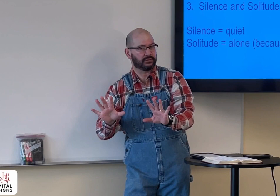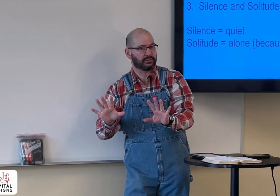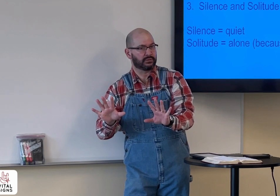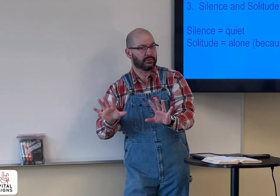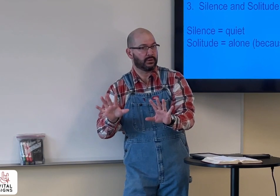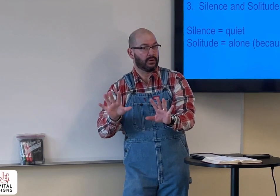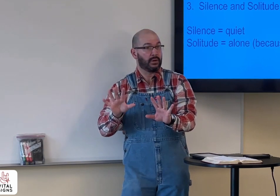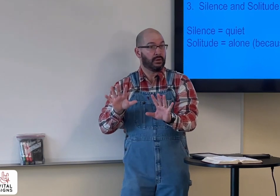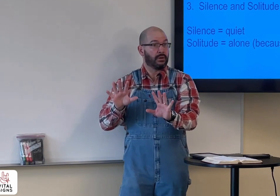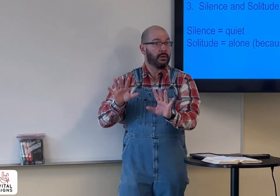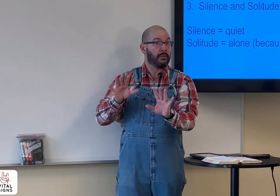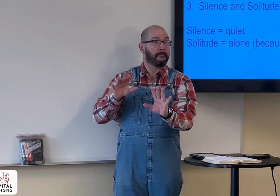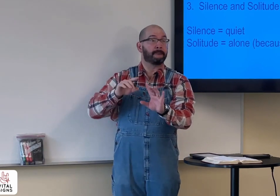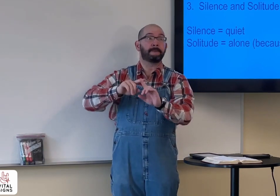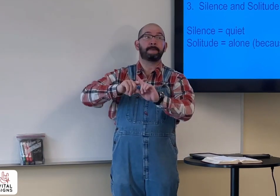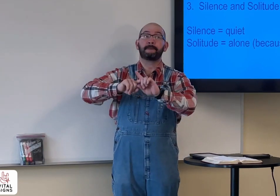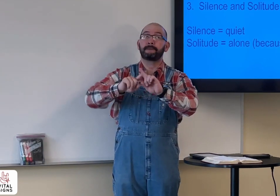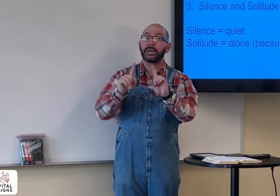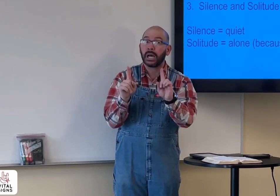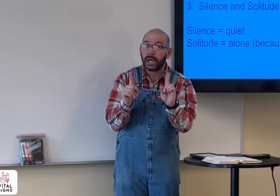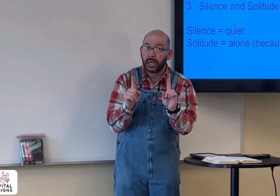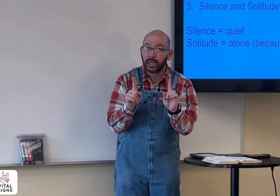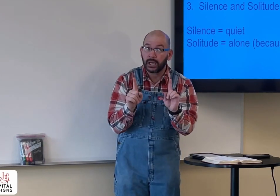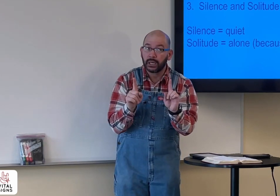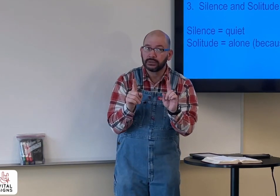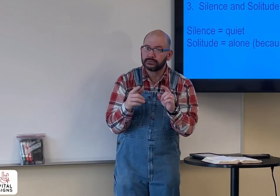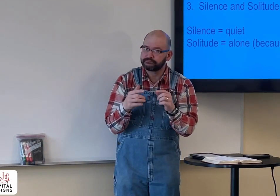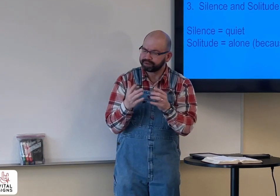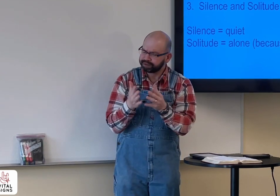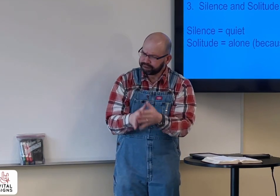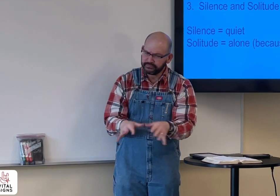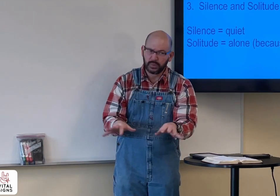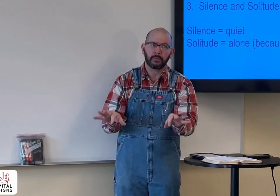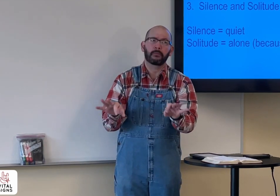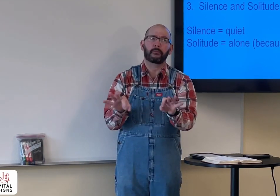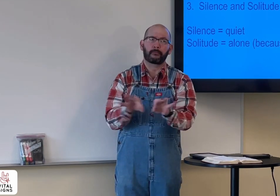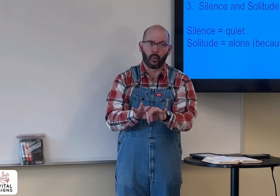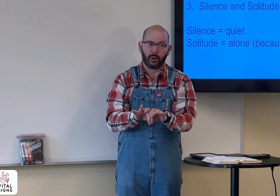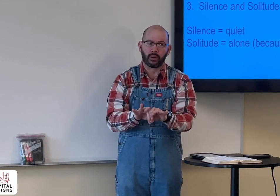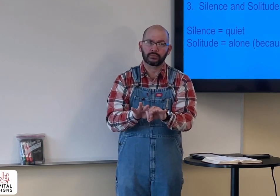Everybody's got a different personality. But it's important